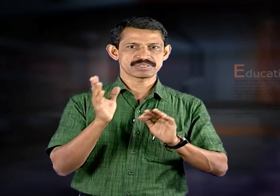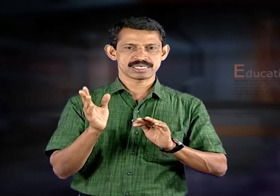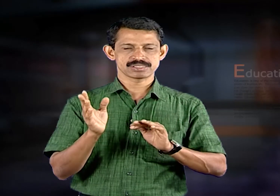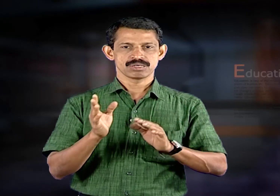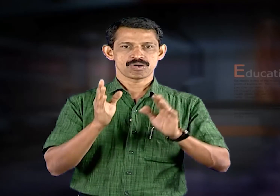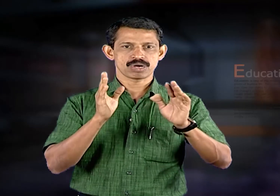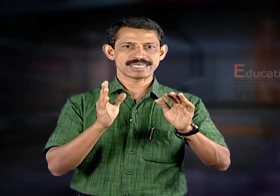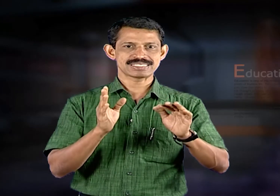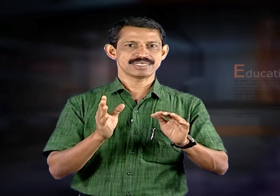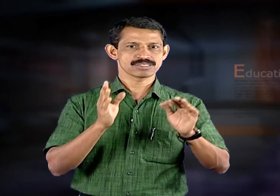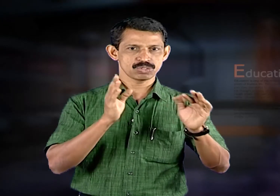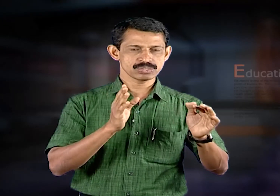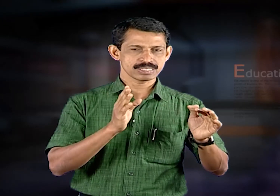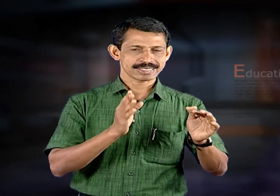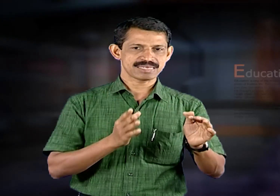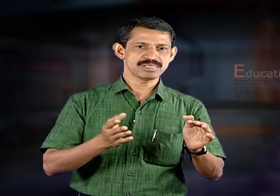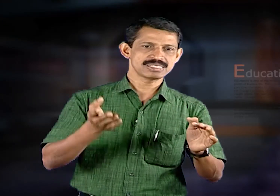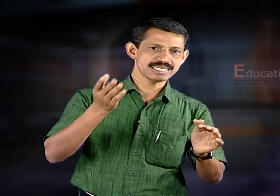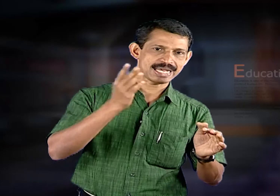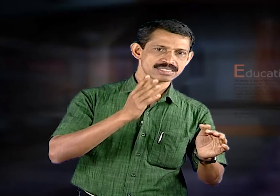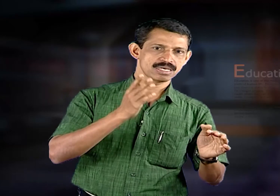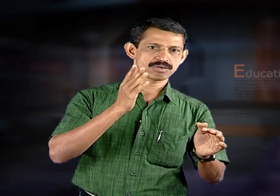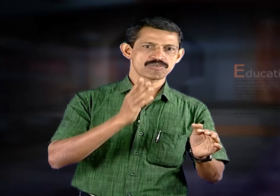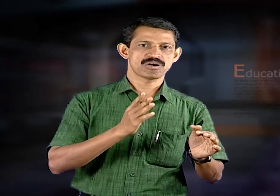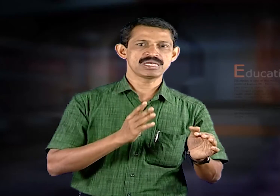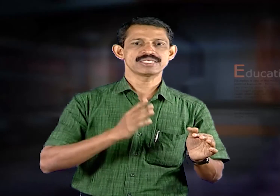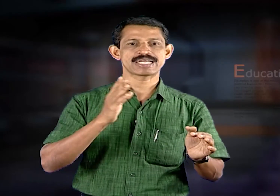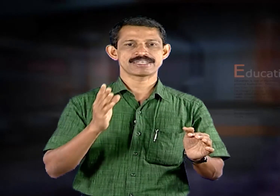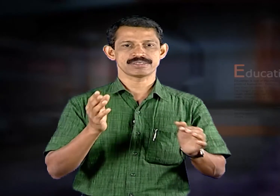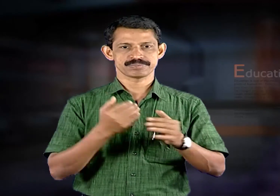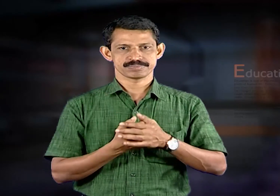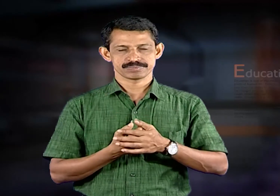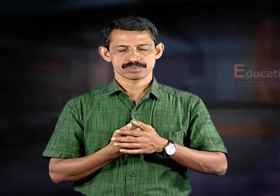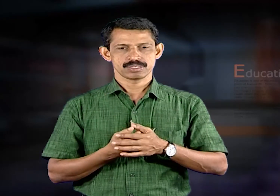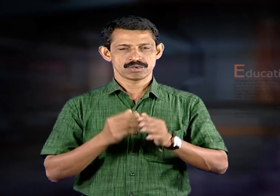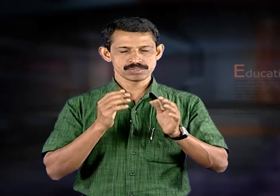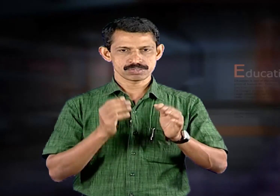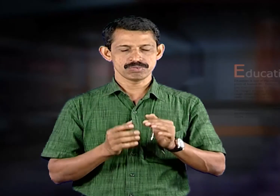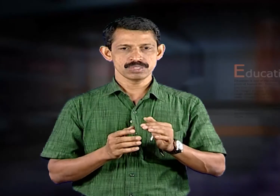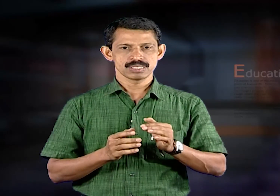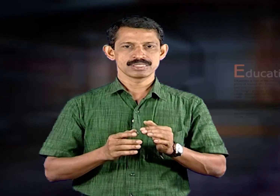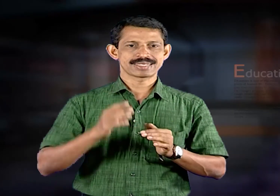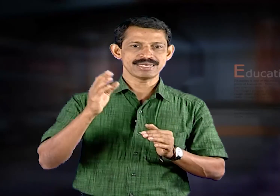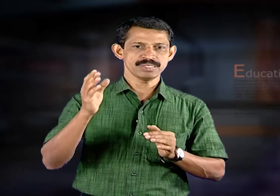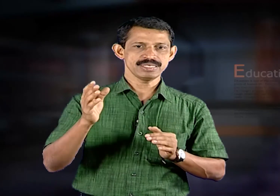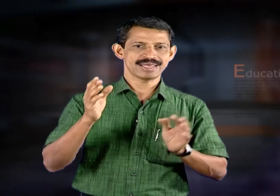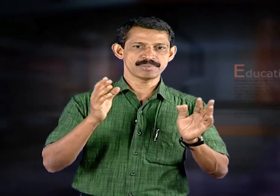activities organized in schools can be seen as non-formal in character. Also, there can be elements